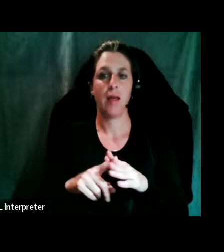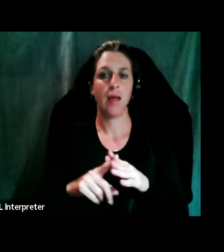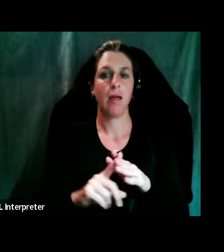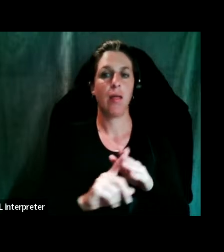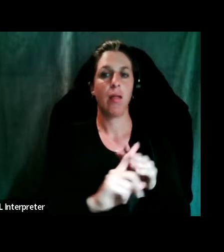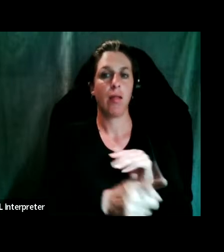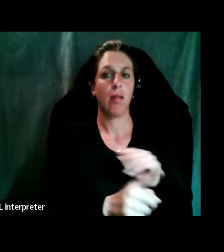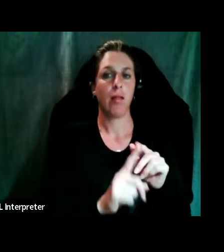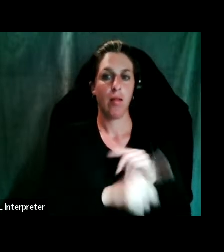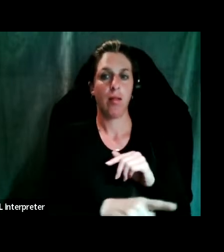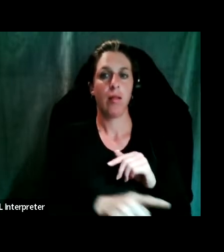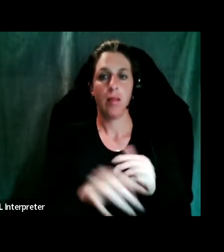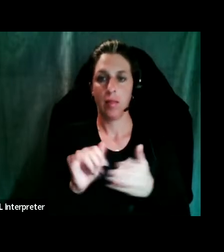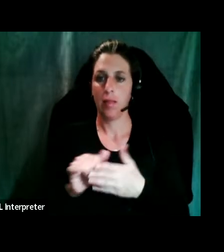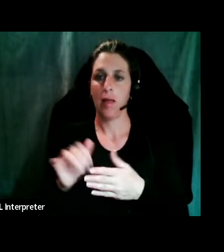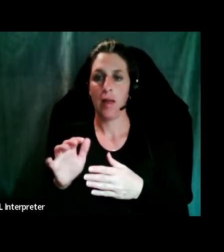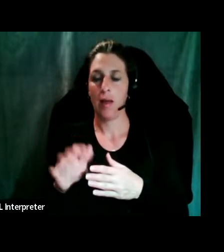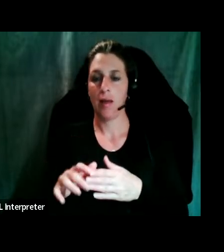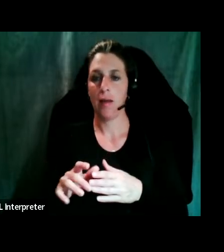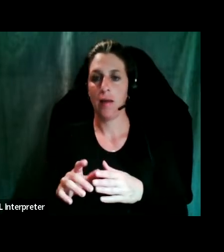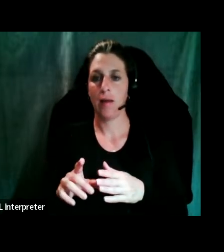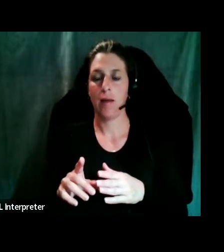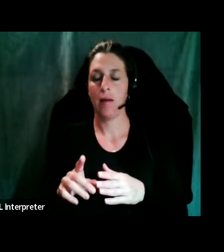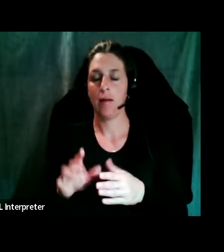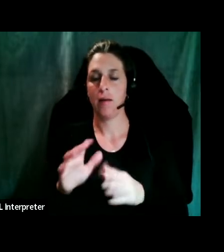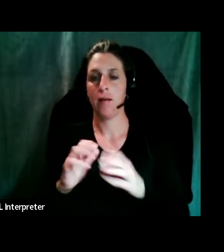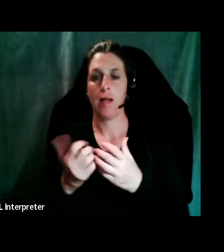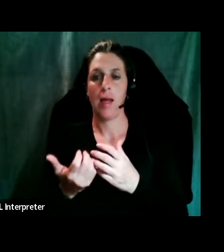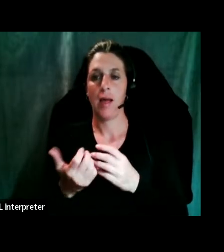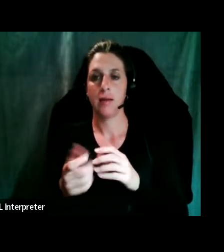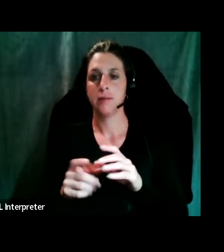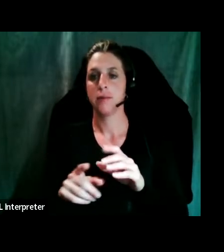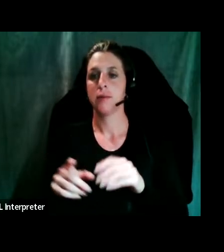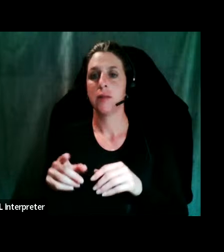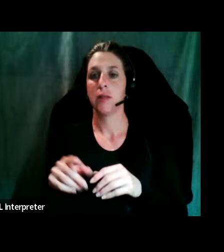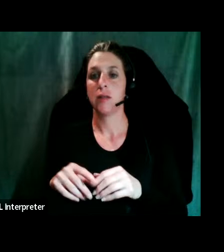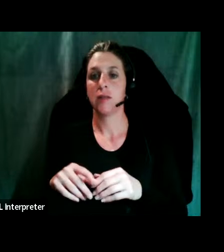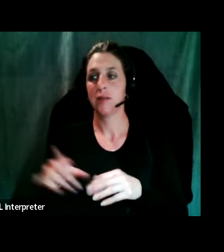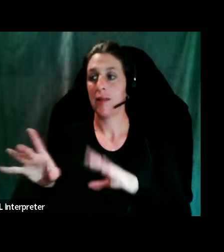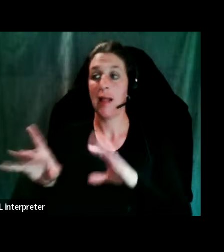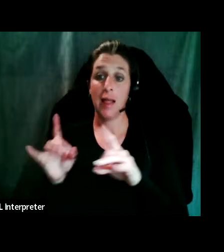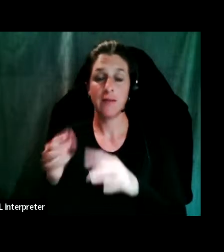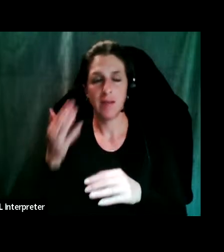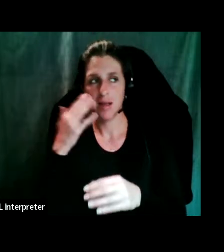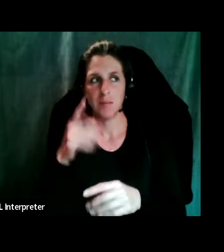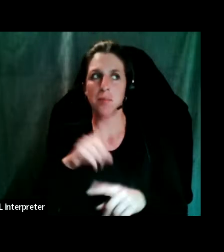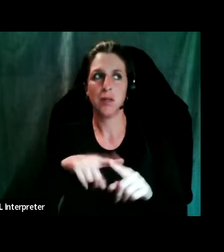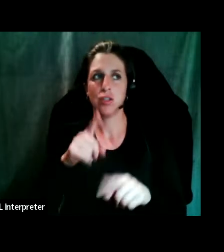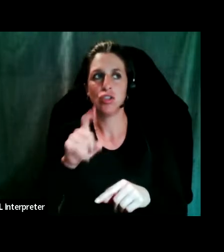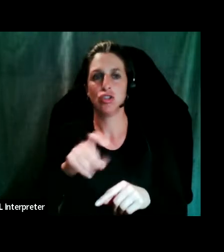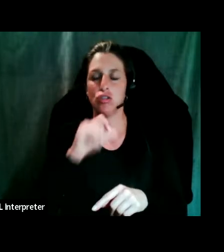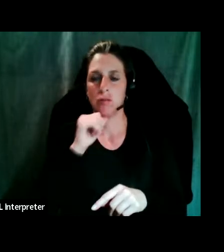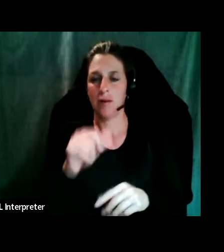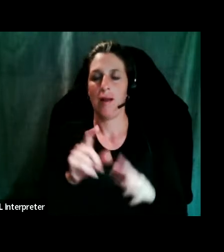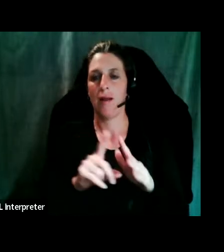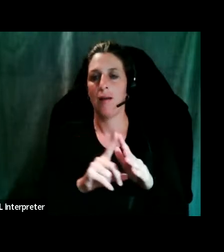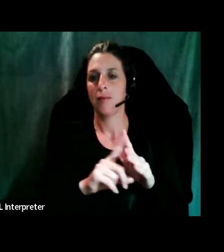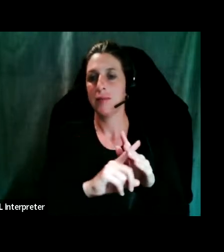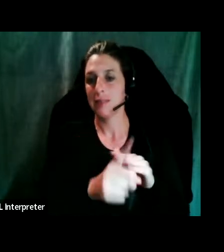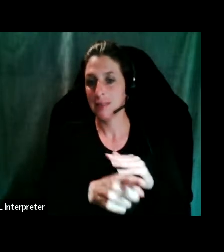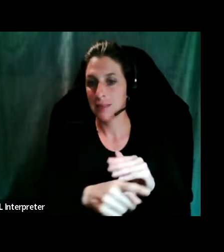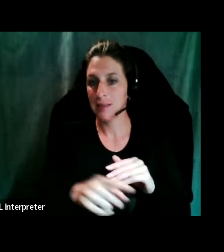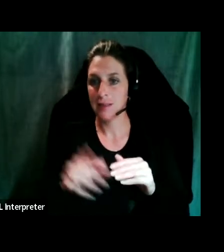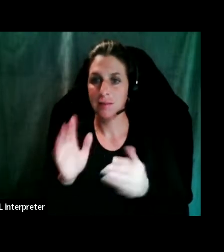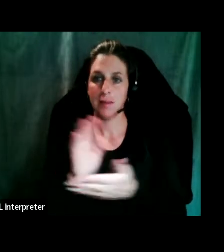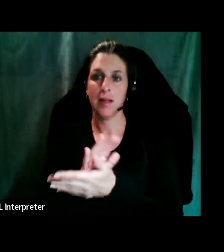an elective. It doesn't matter if it's elective or not. You should not skip class. But I understand from a mental awareness point of